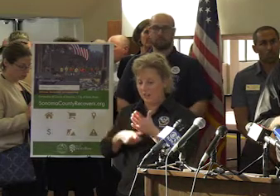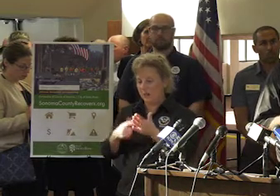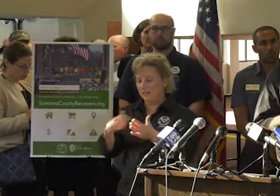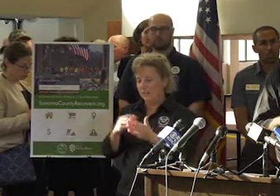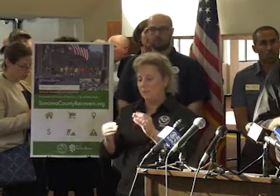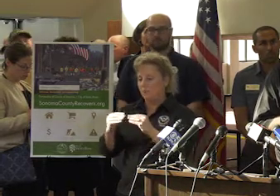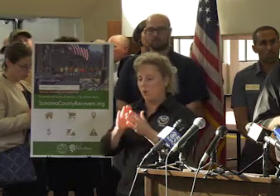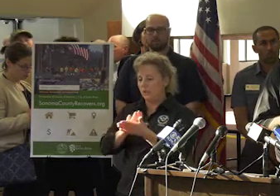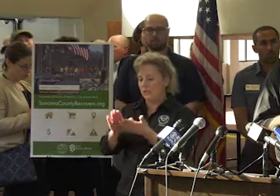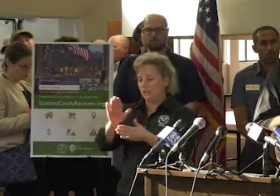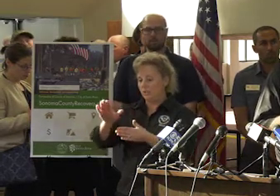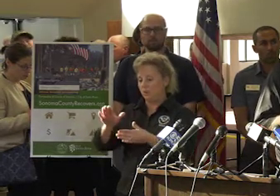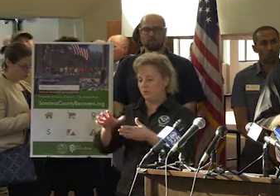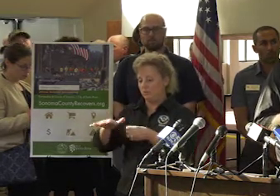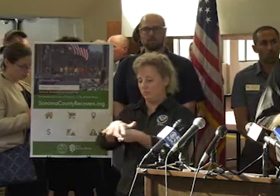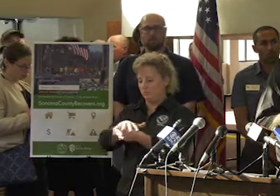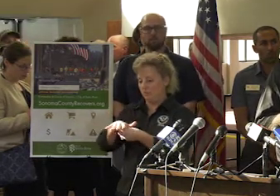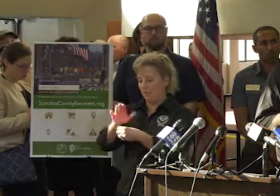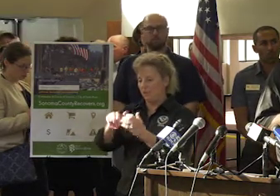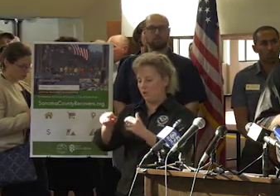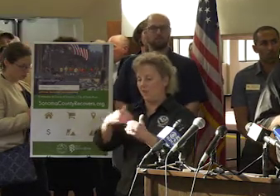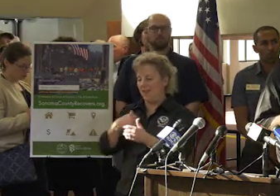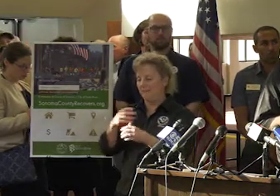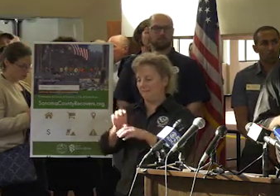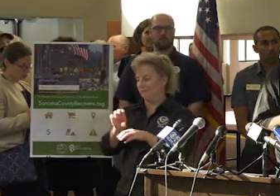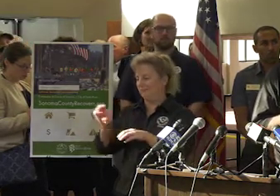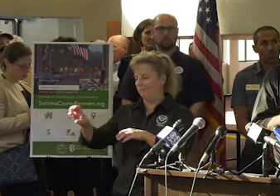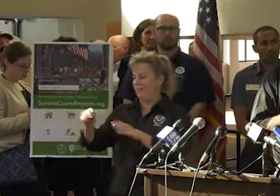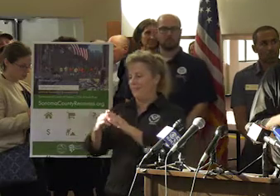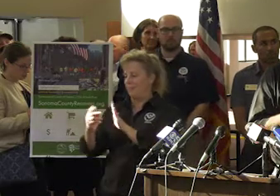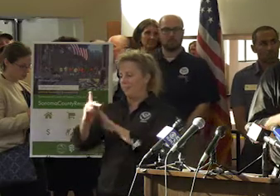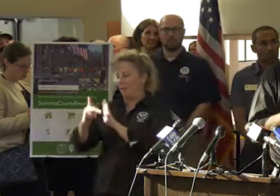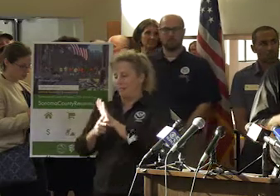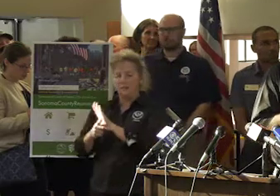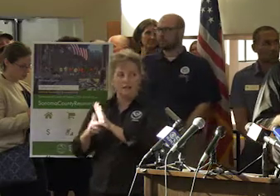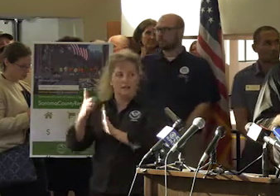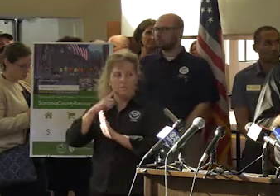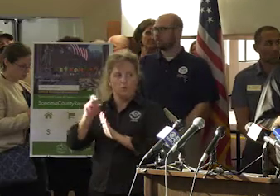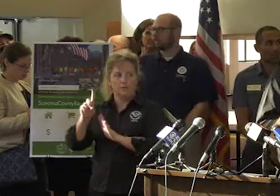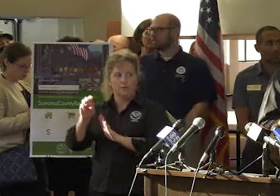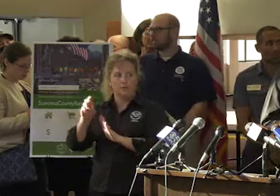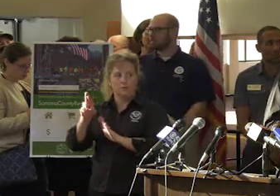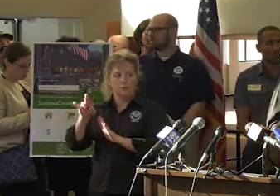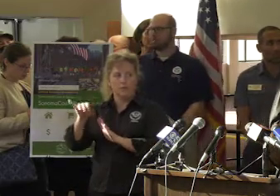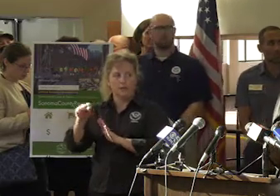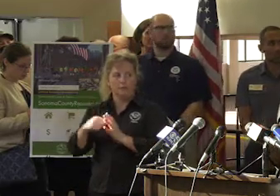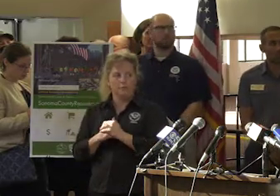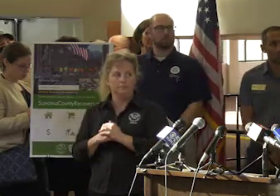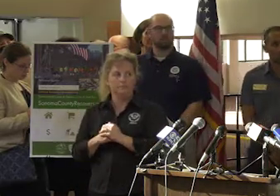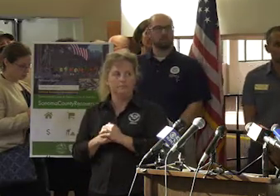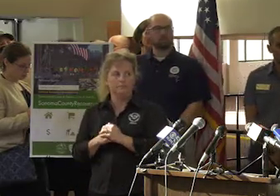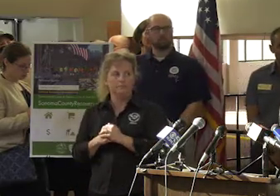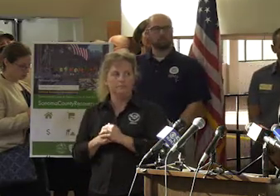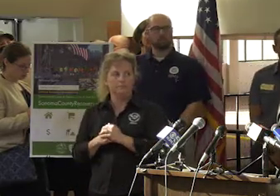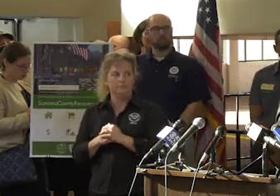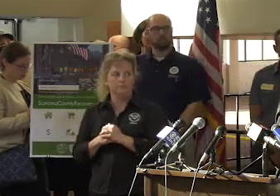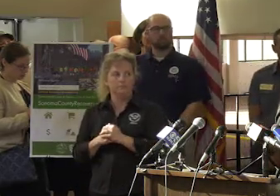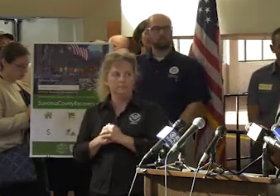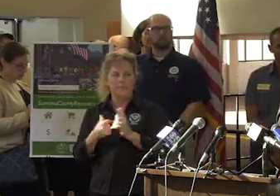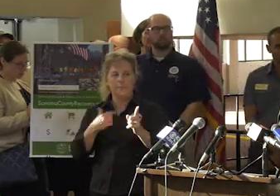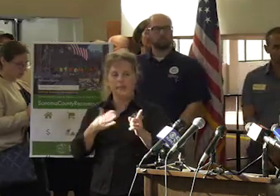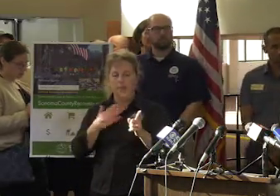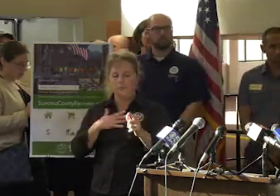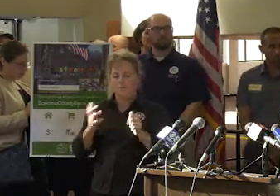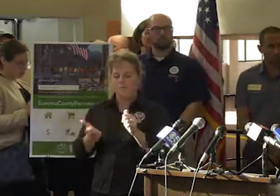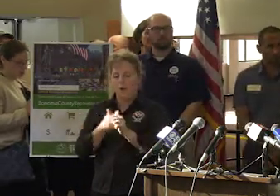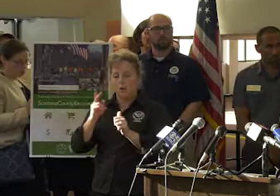us more to clean your site than you have set aside in your insurance policy for debris. Given that, I'll be happy